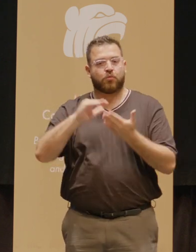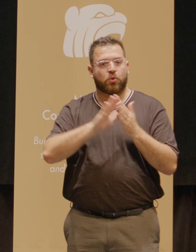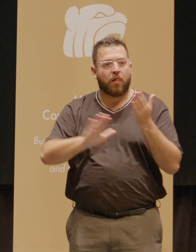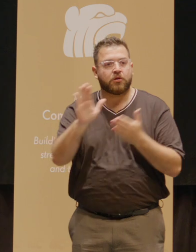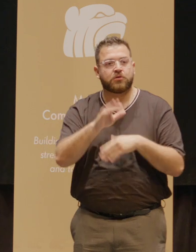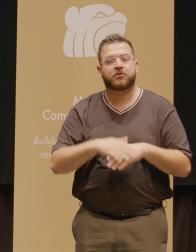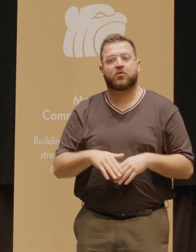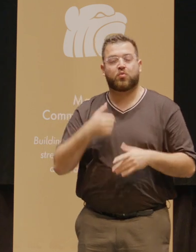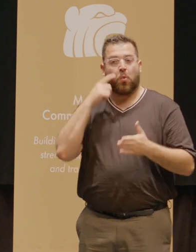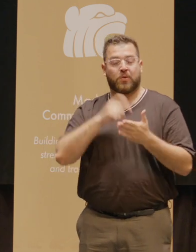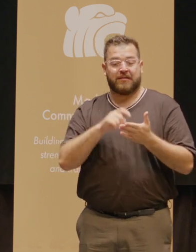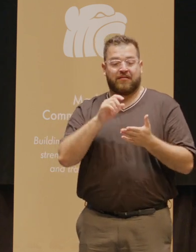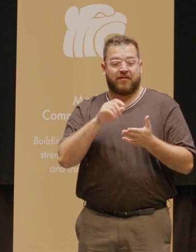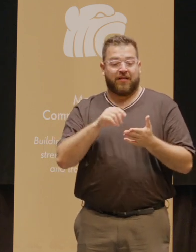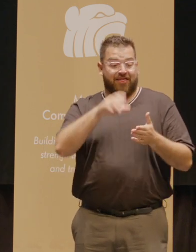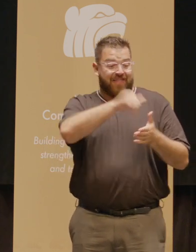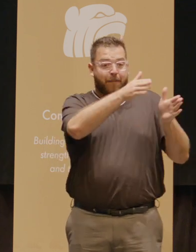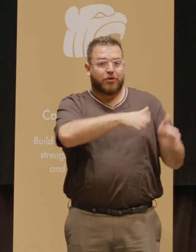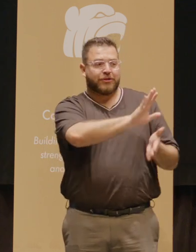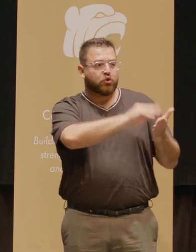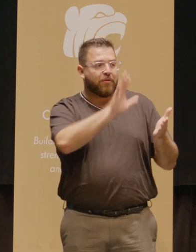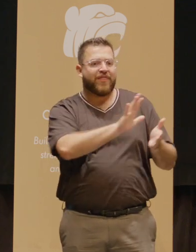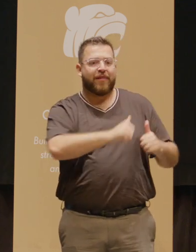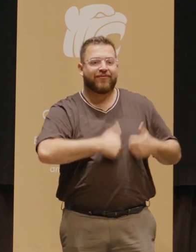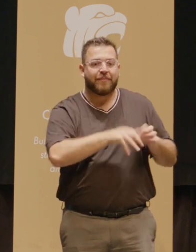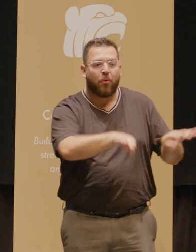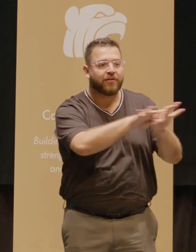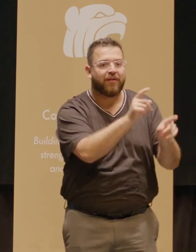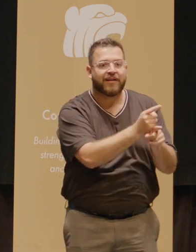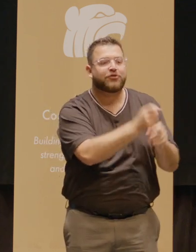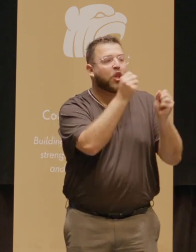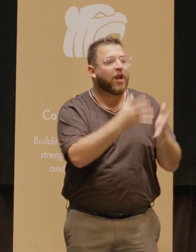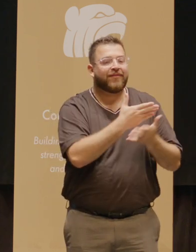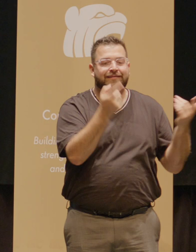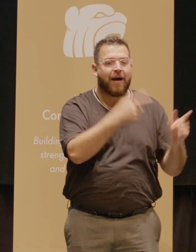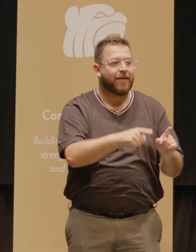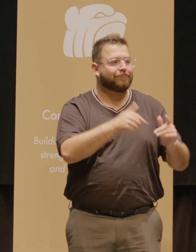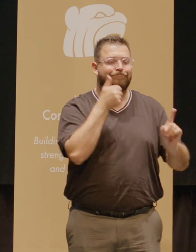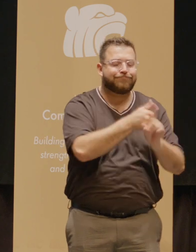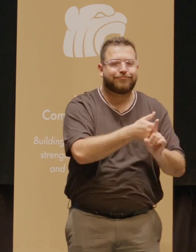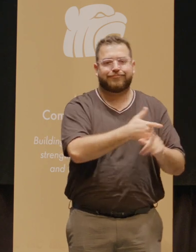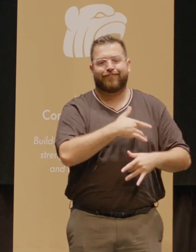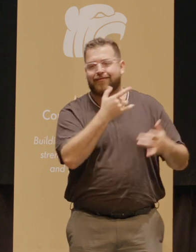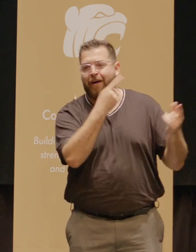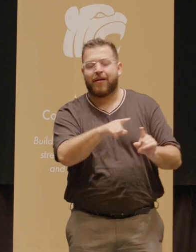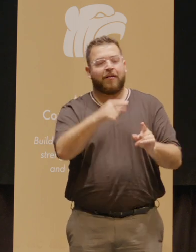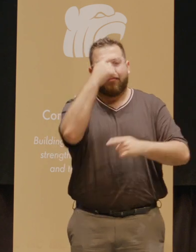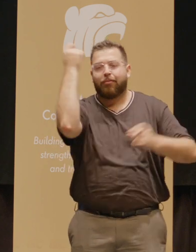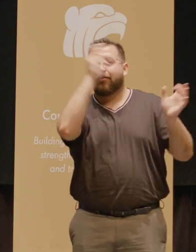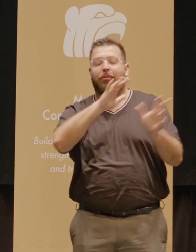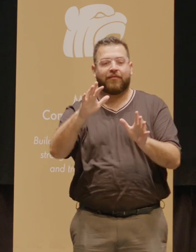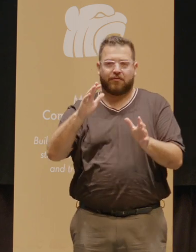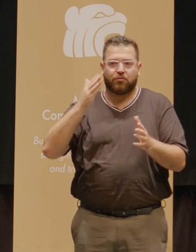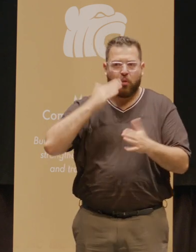this, is how important that person's life is, and just how there's a lot of tragedies in there, as we have all had tragedies in one way or another.